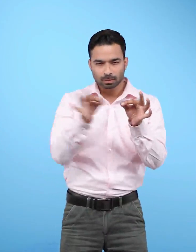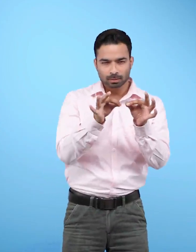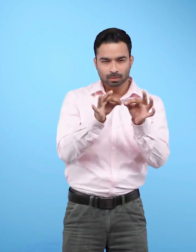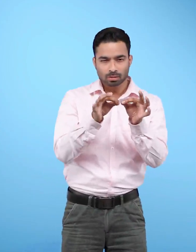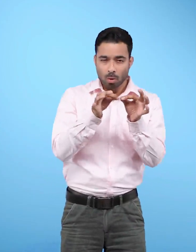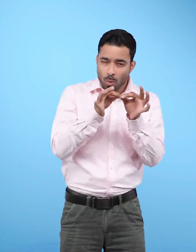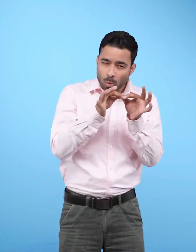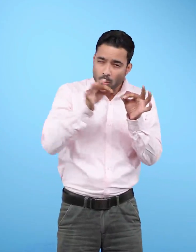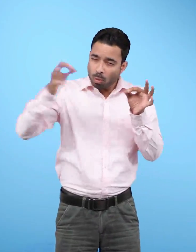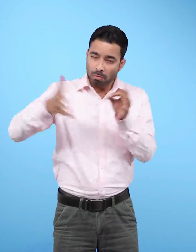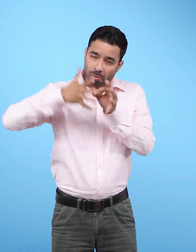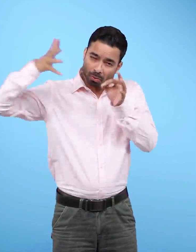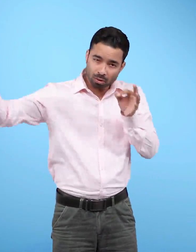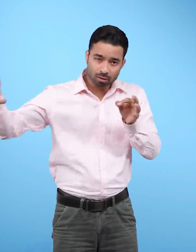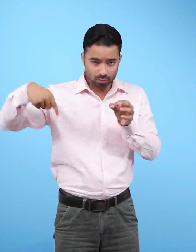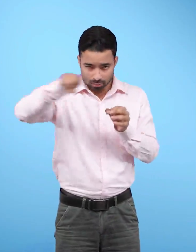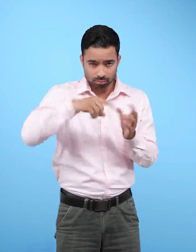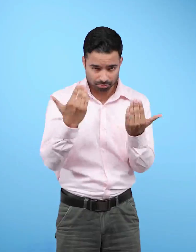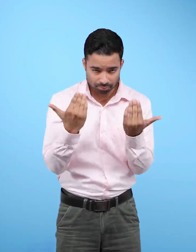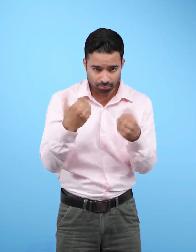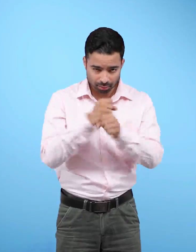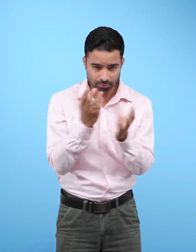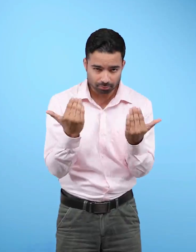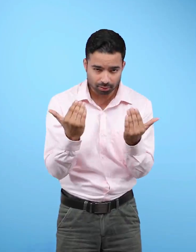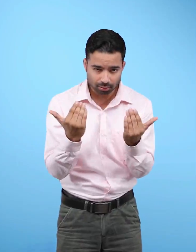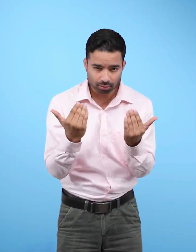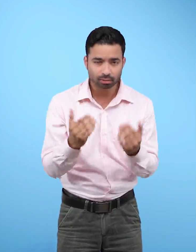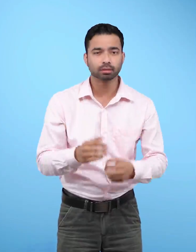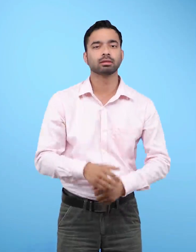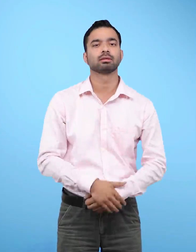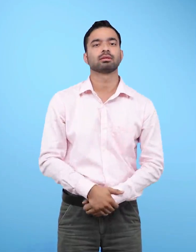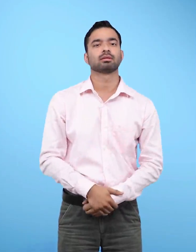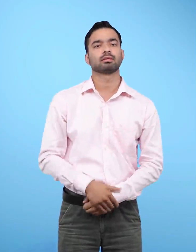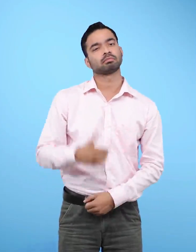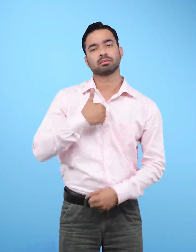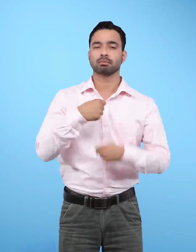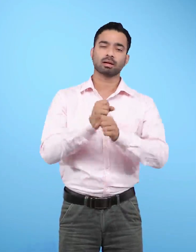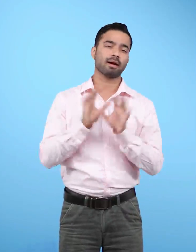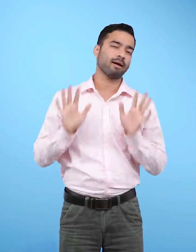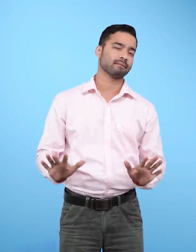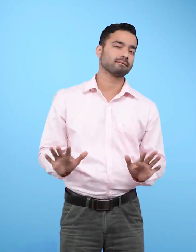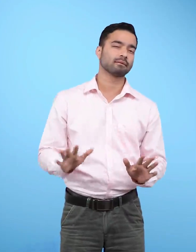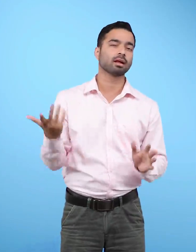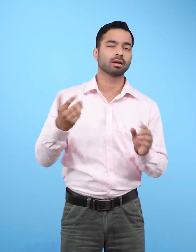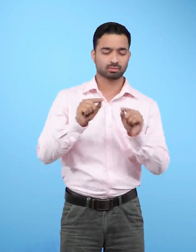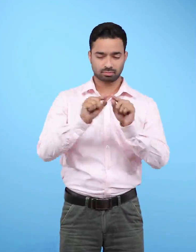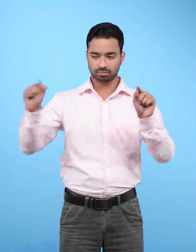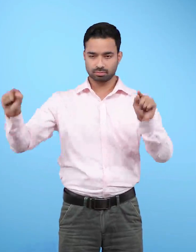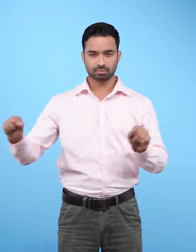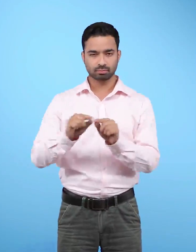a rectangle with a still longer boundary?" I made a rectangle 1